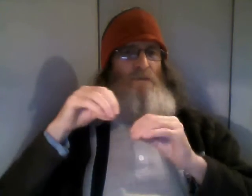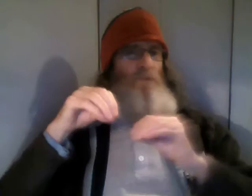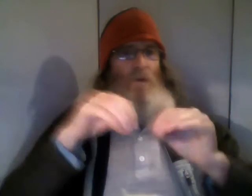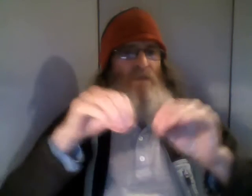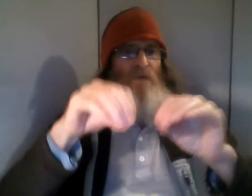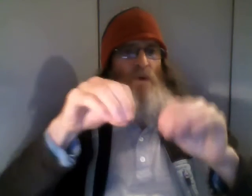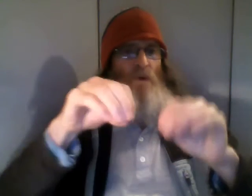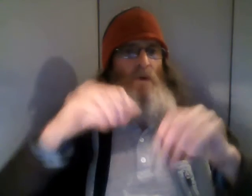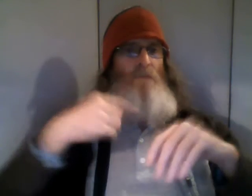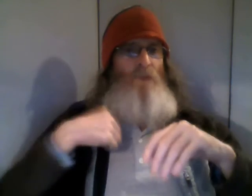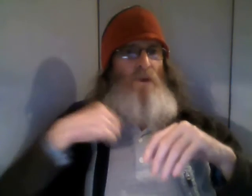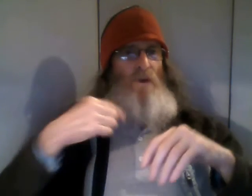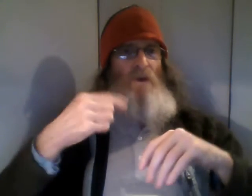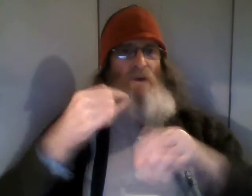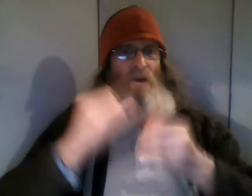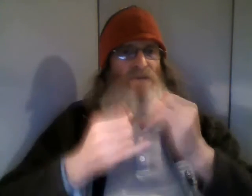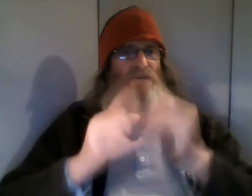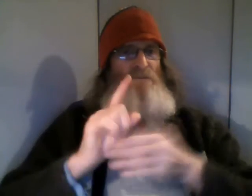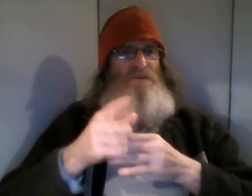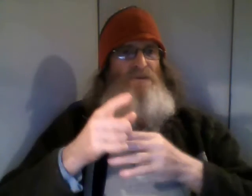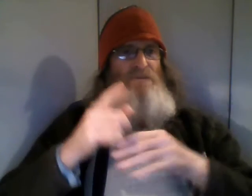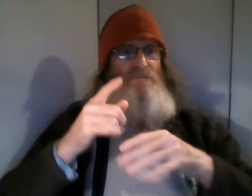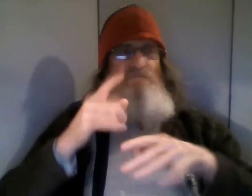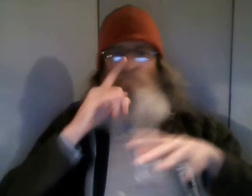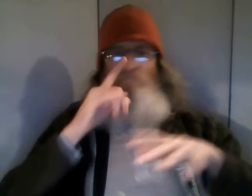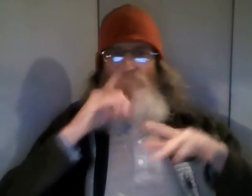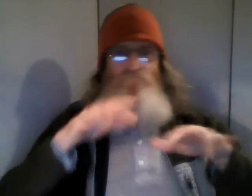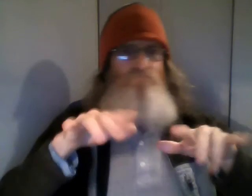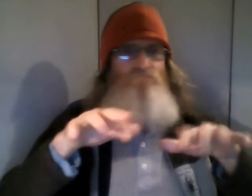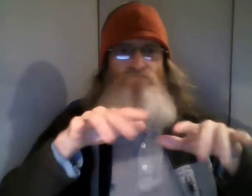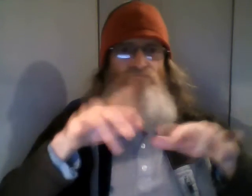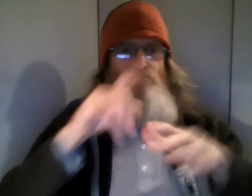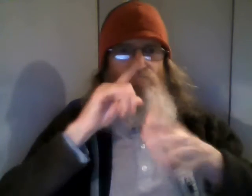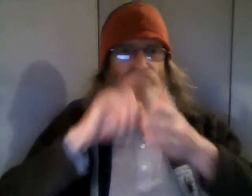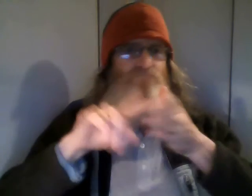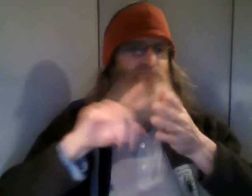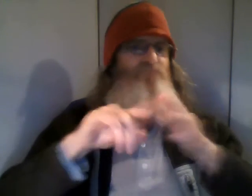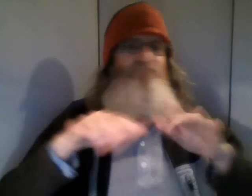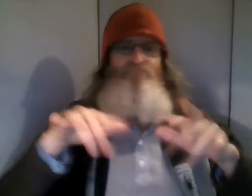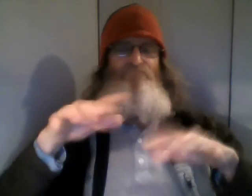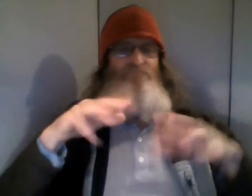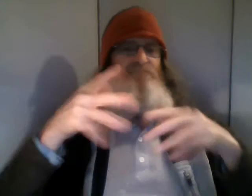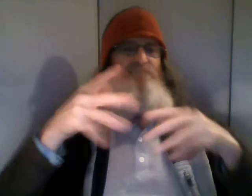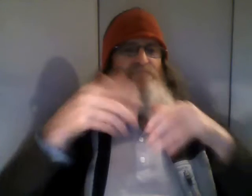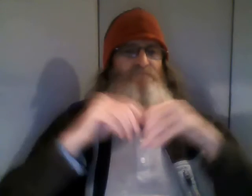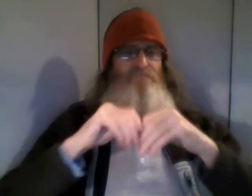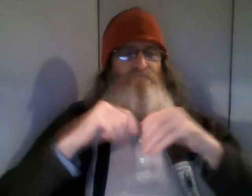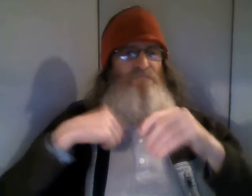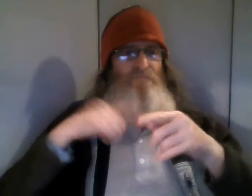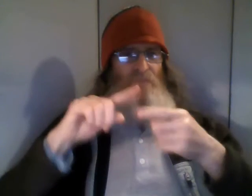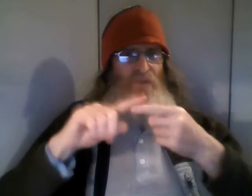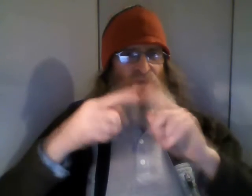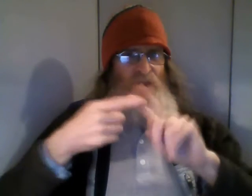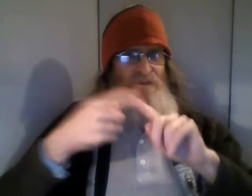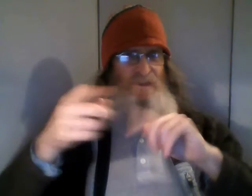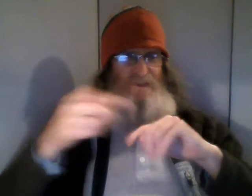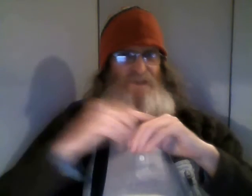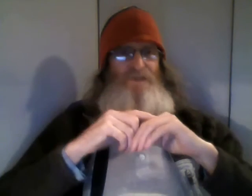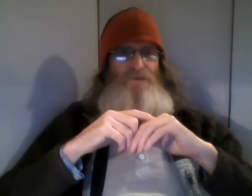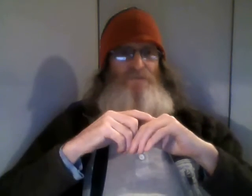welfare authorities. He was doing something illegal? He was running a puppy mill to support his drug habits. You crossed a fundamental